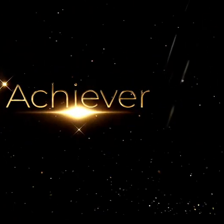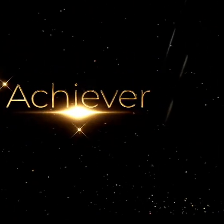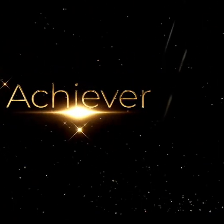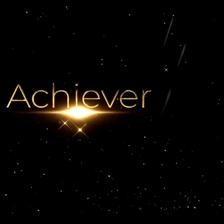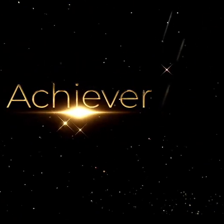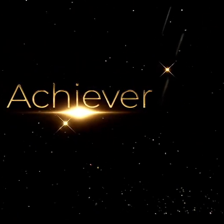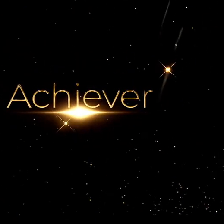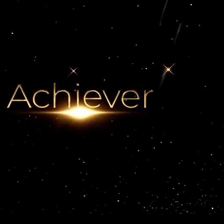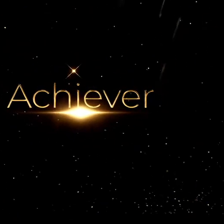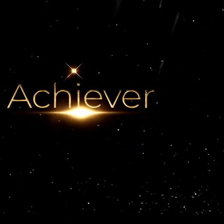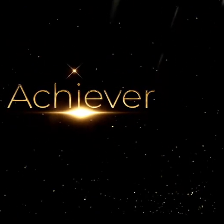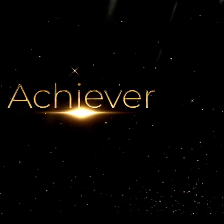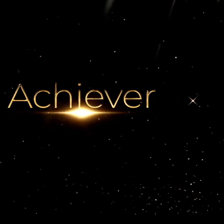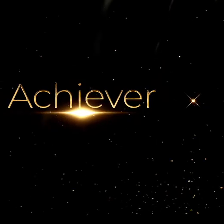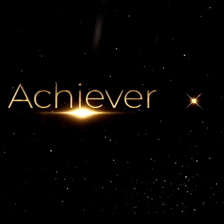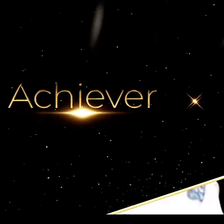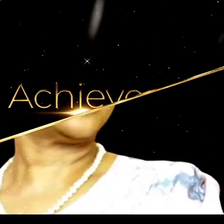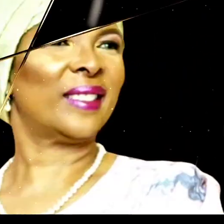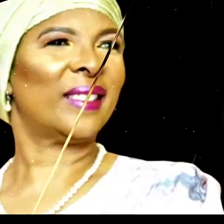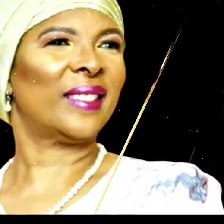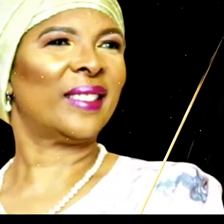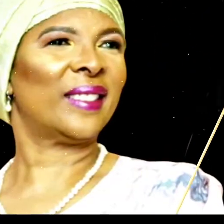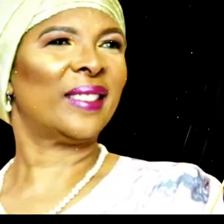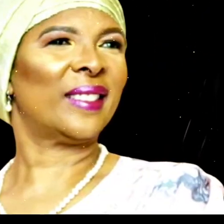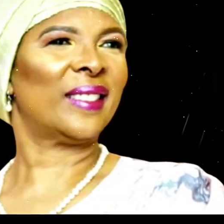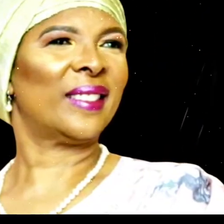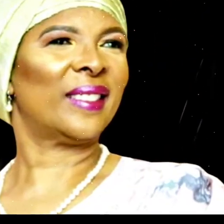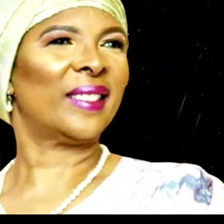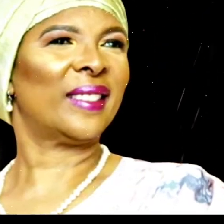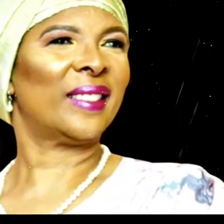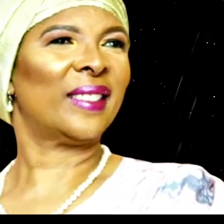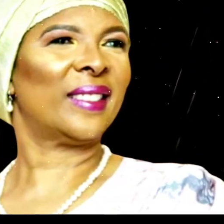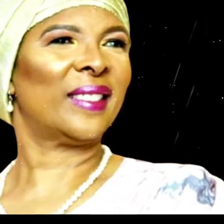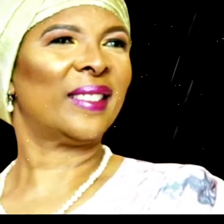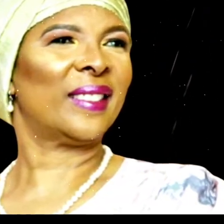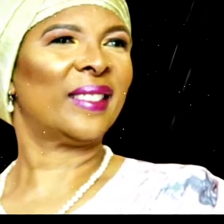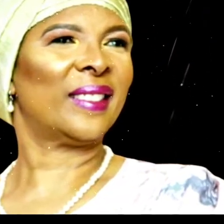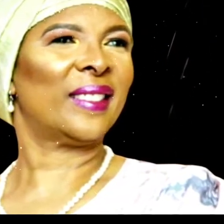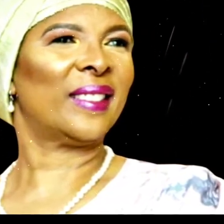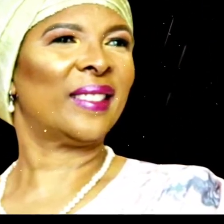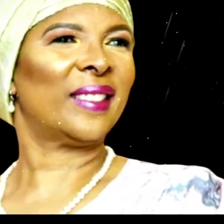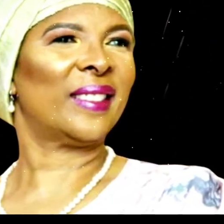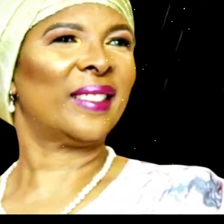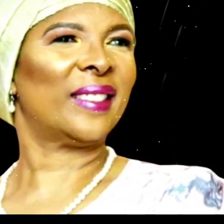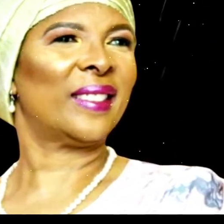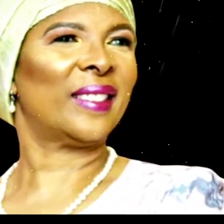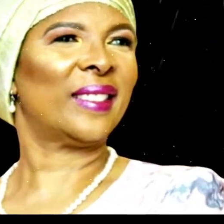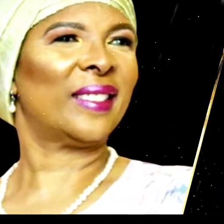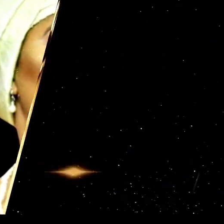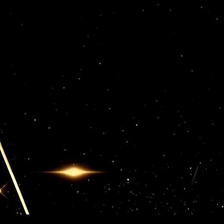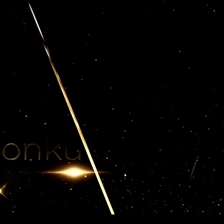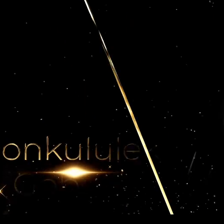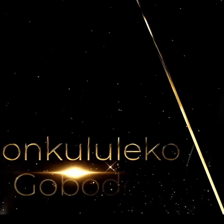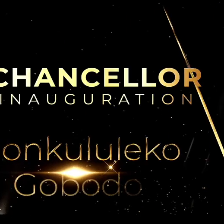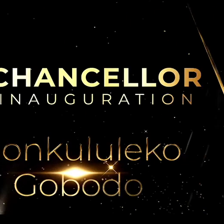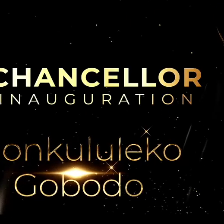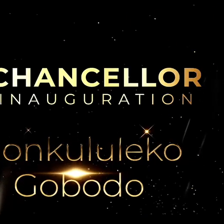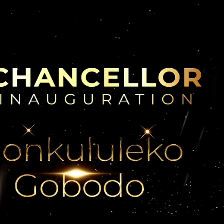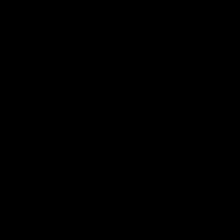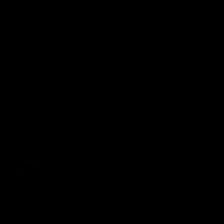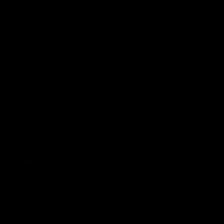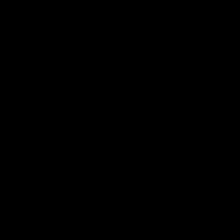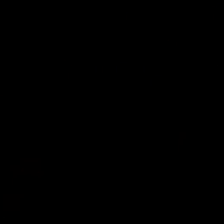Just to take a moment and acknowledge the presence of